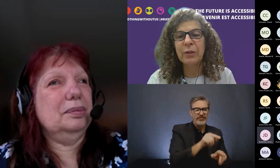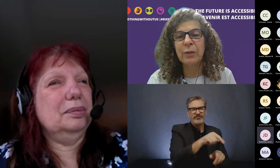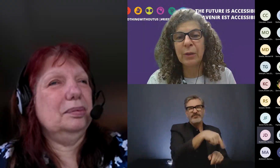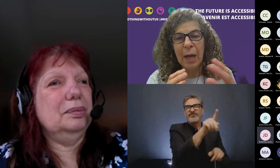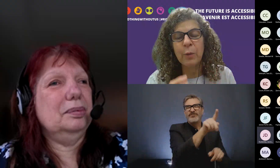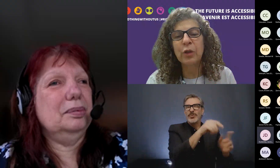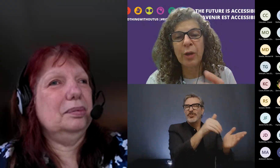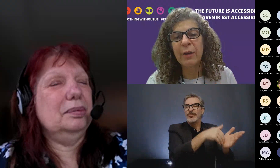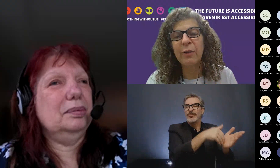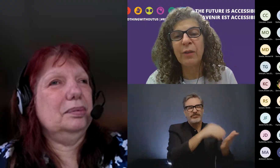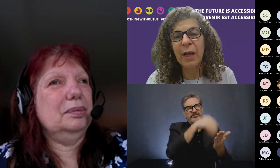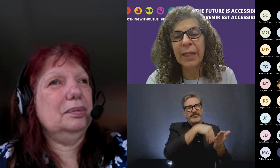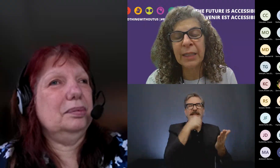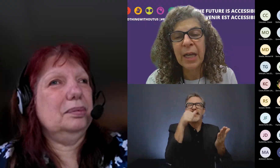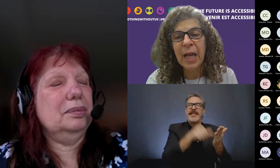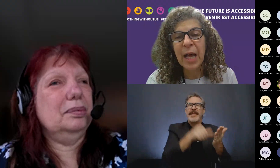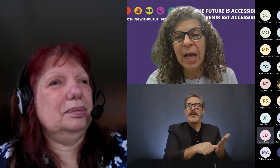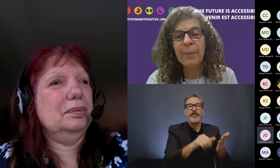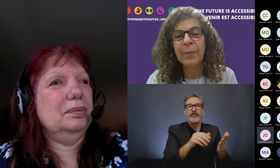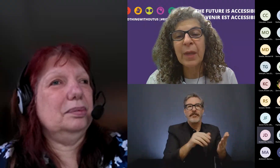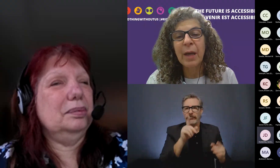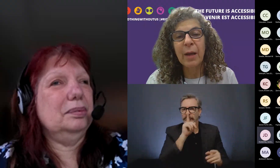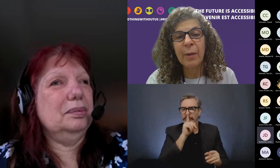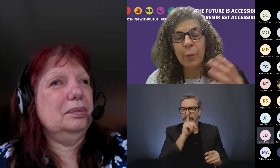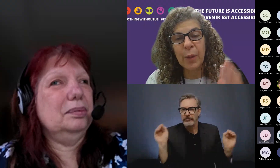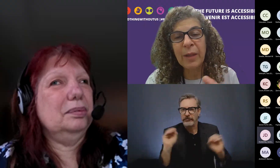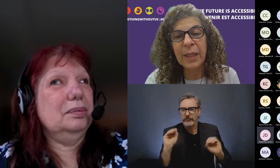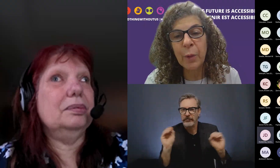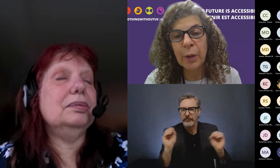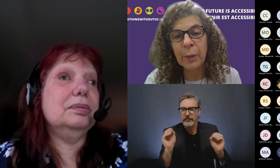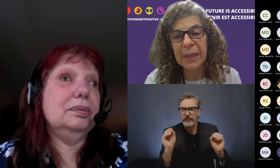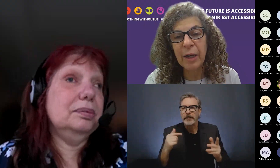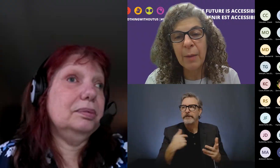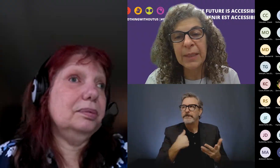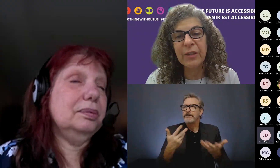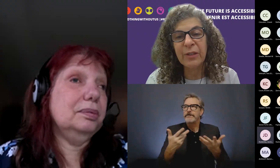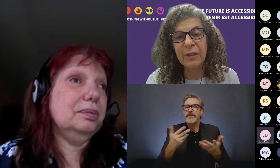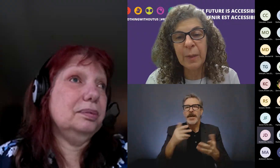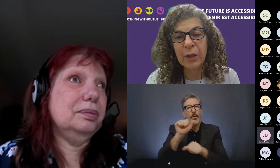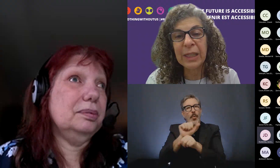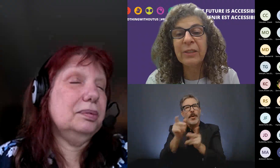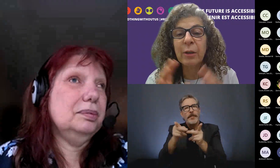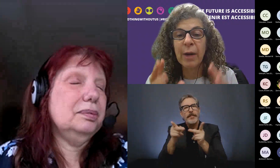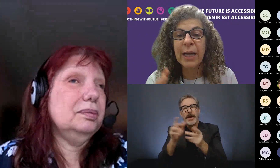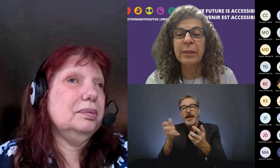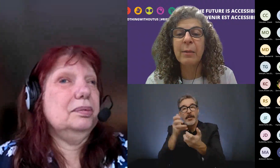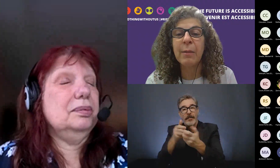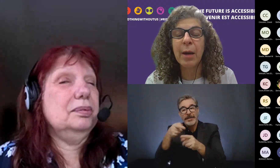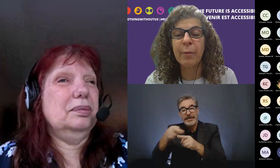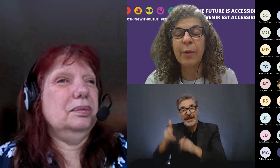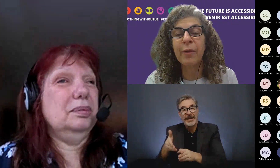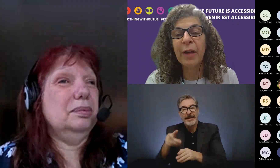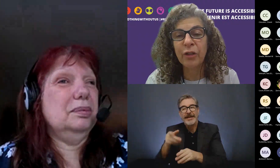I would try to find with the workplace accommodation specialist, the